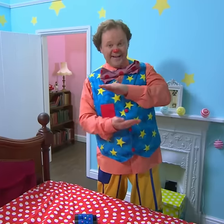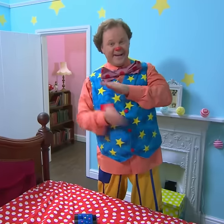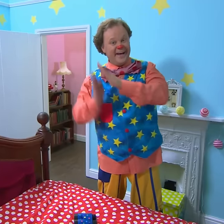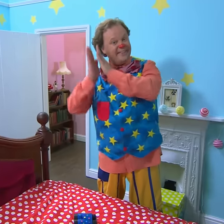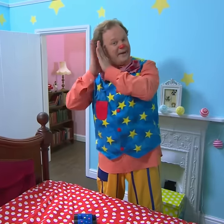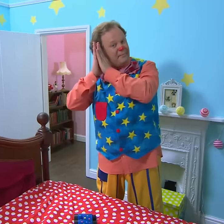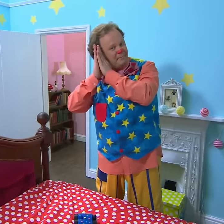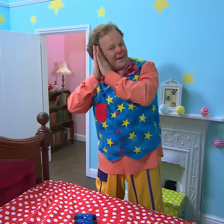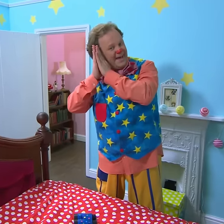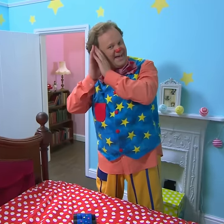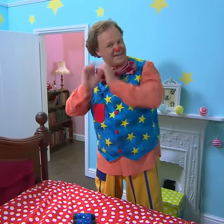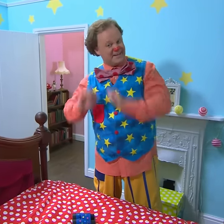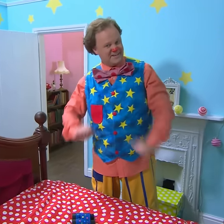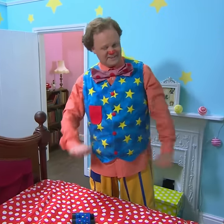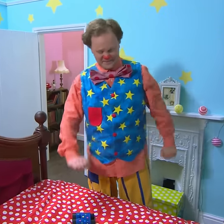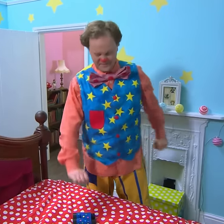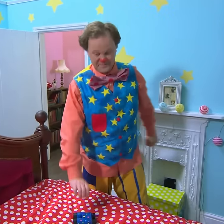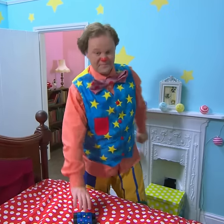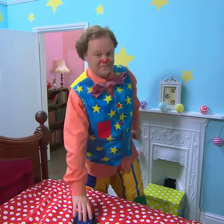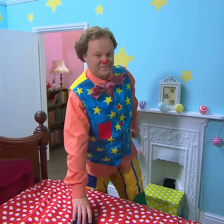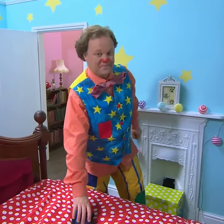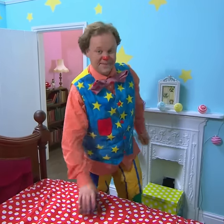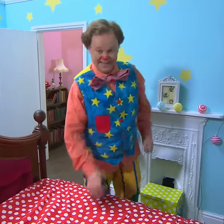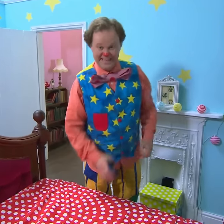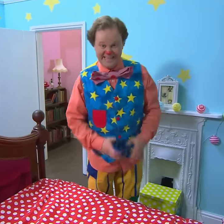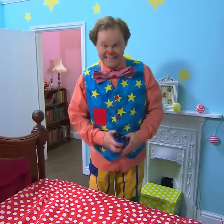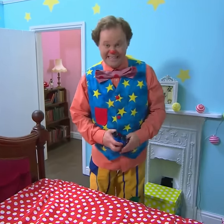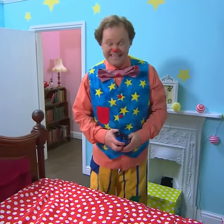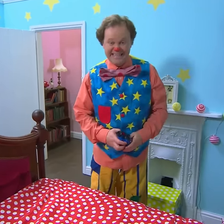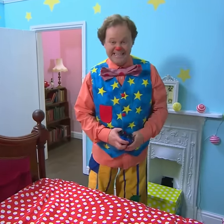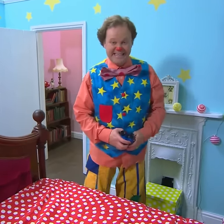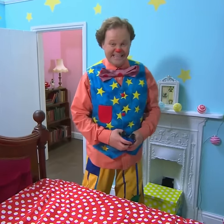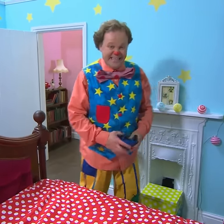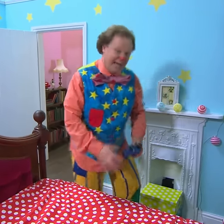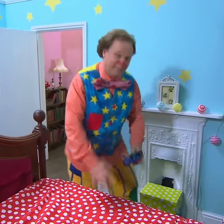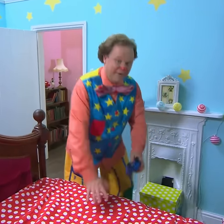Under the bed. Under the bed? Come on.